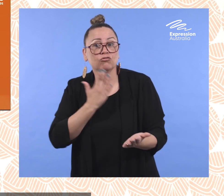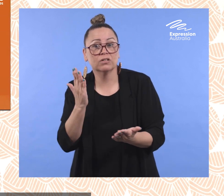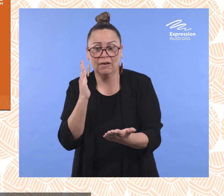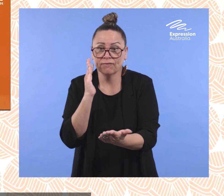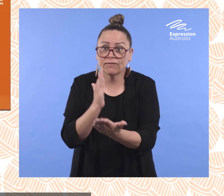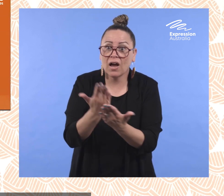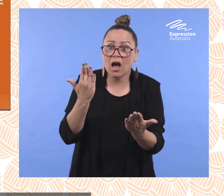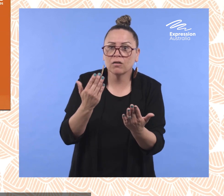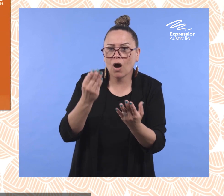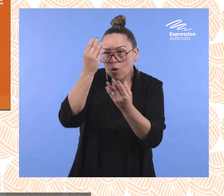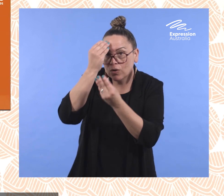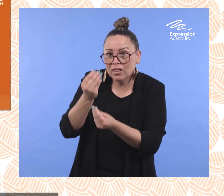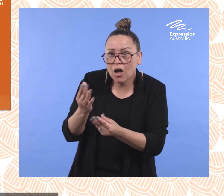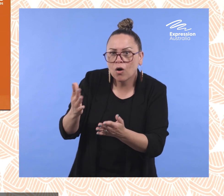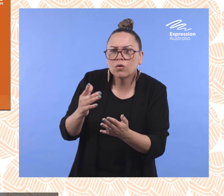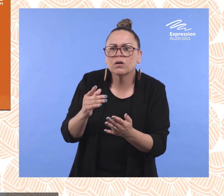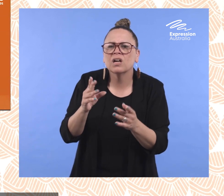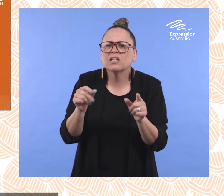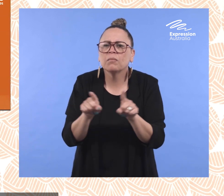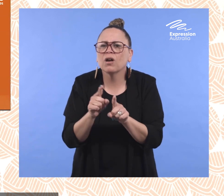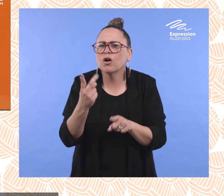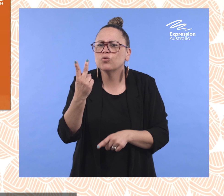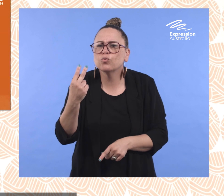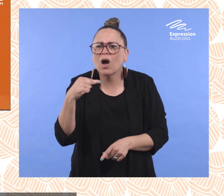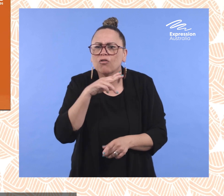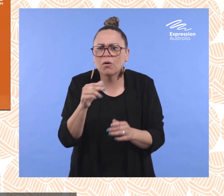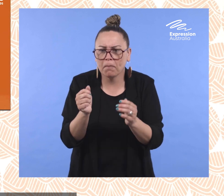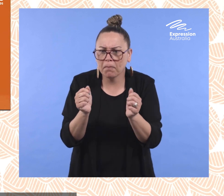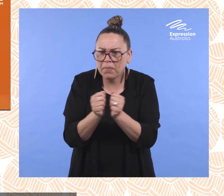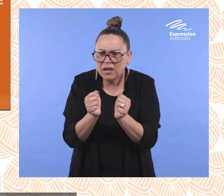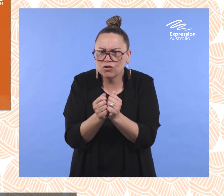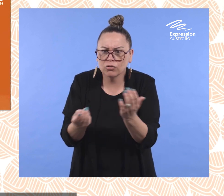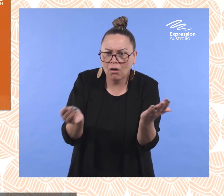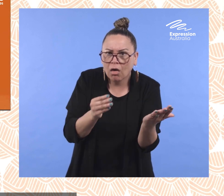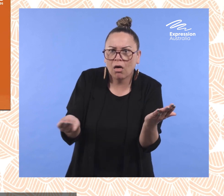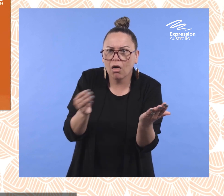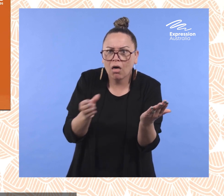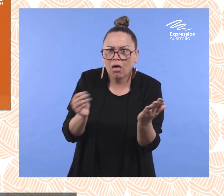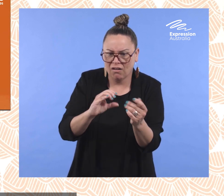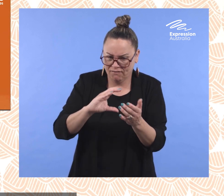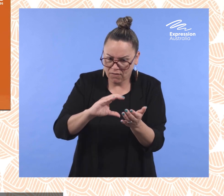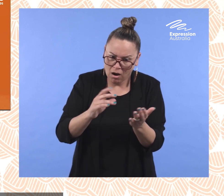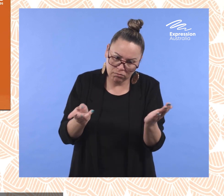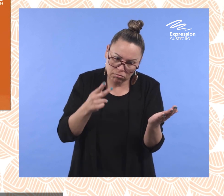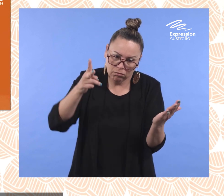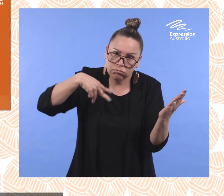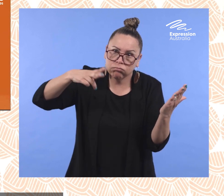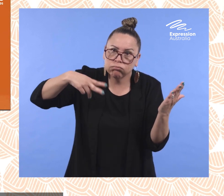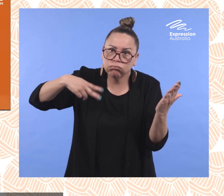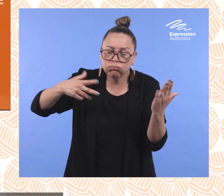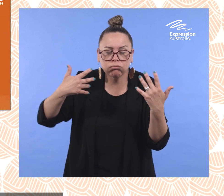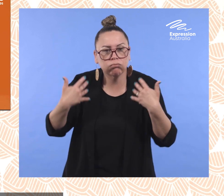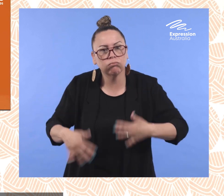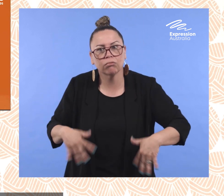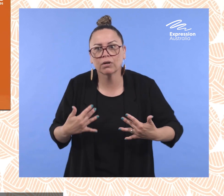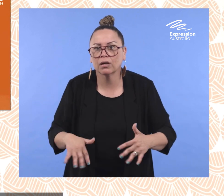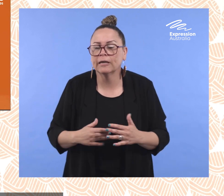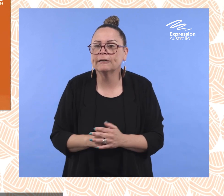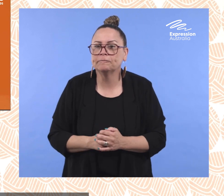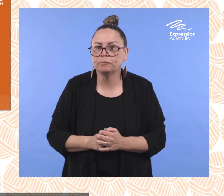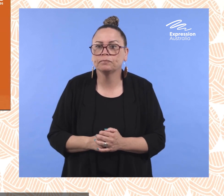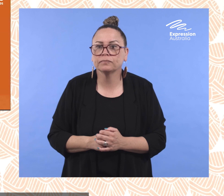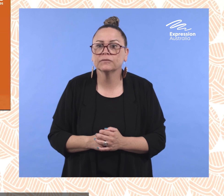some interesting facts about that. I warn you, though, it's something like 200 pages long. Yeah, it's incredible reading. So it